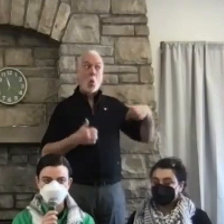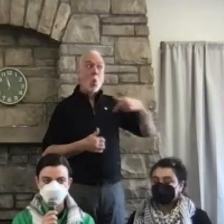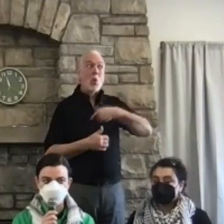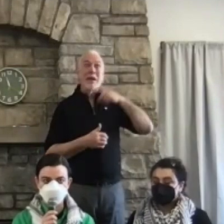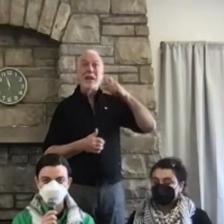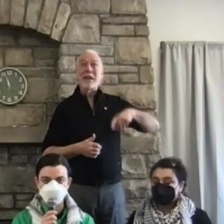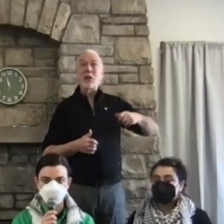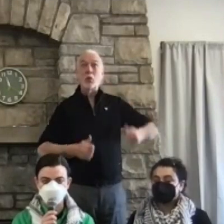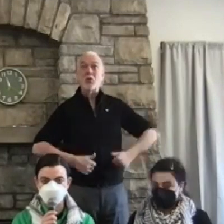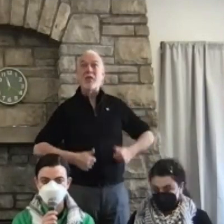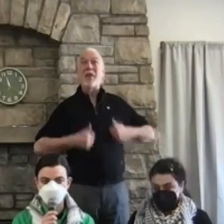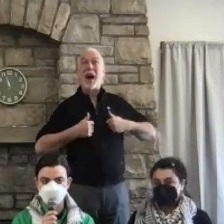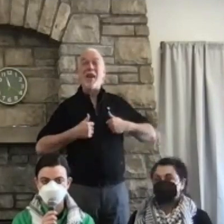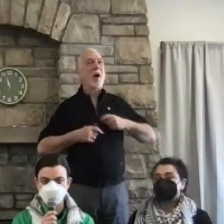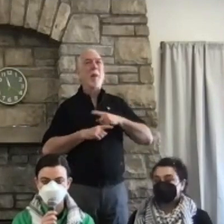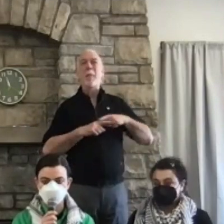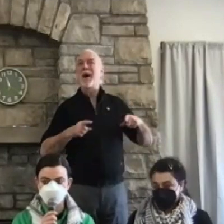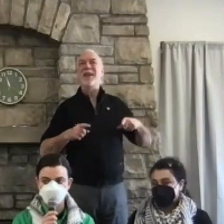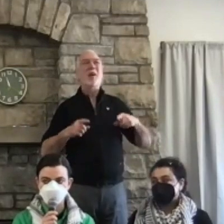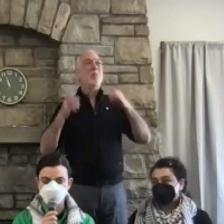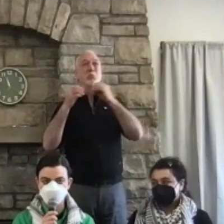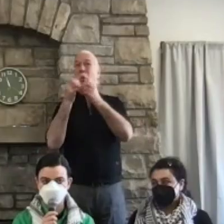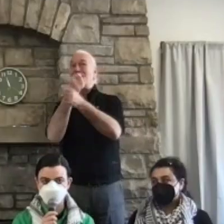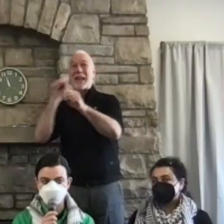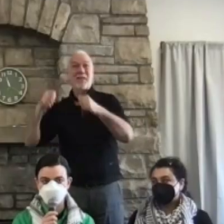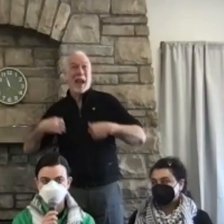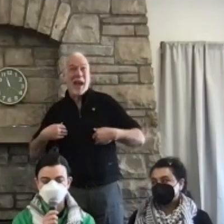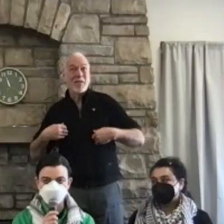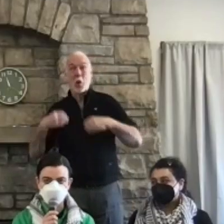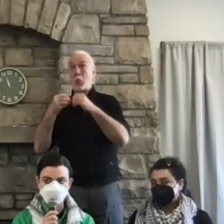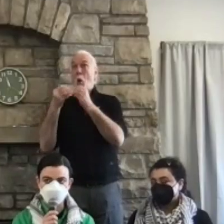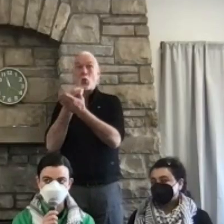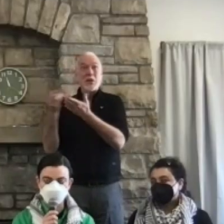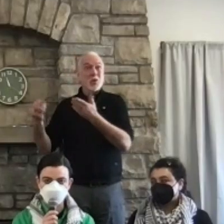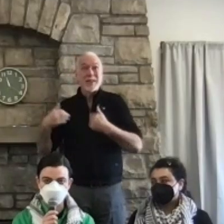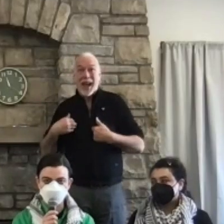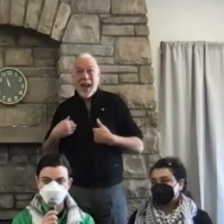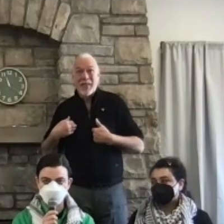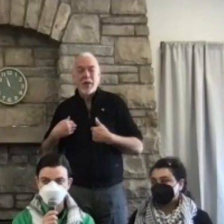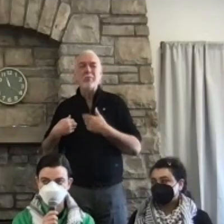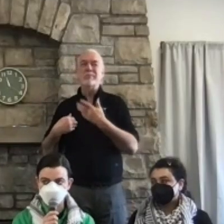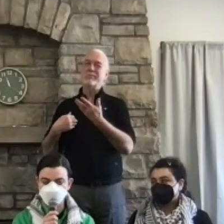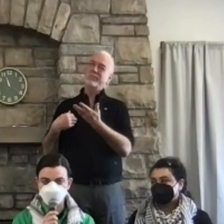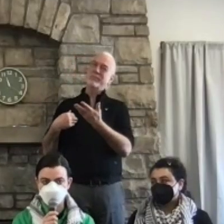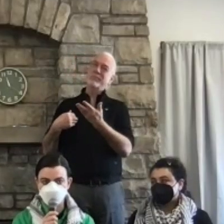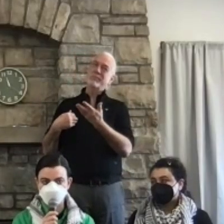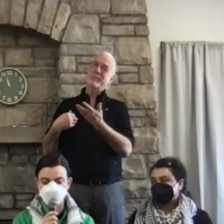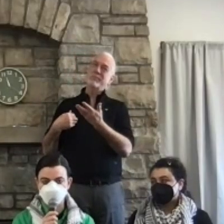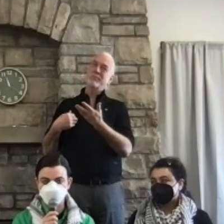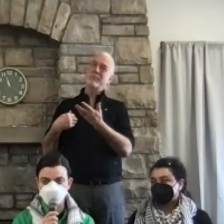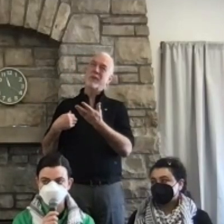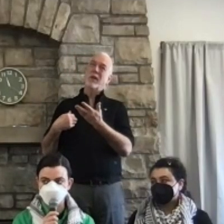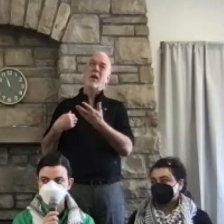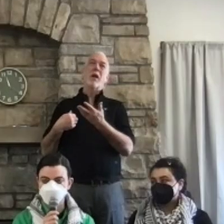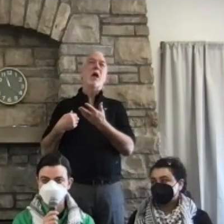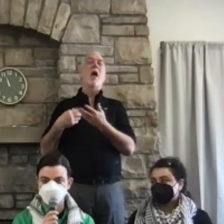been accompanied by an increase in safety and access to resources, that has allowed people who don't want trans folks to exist